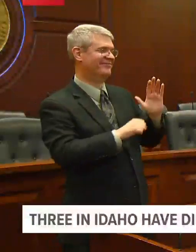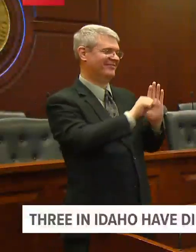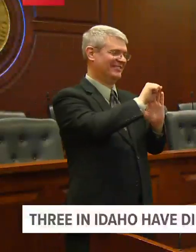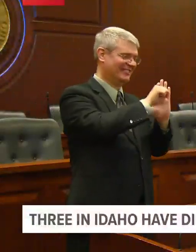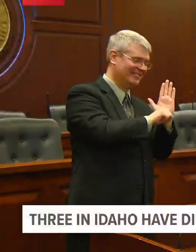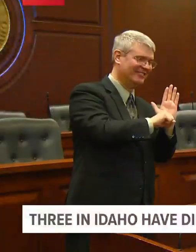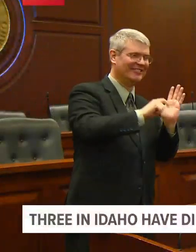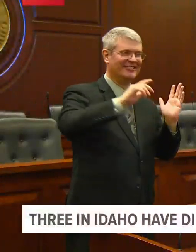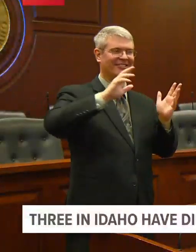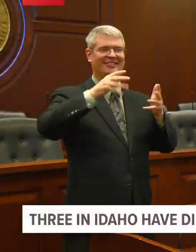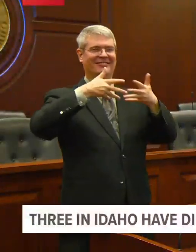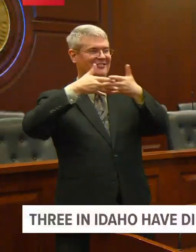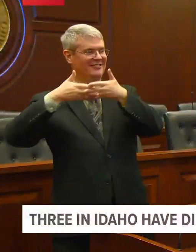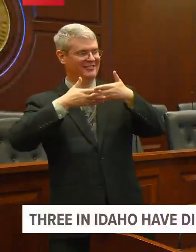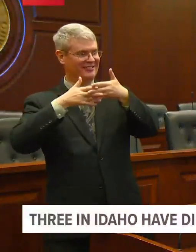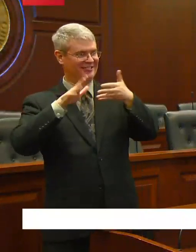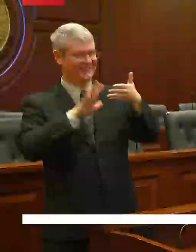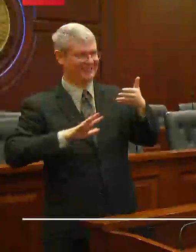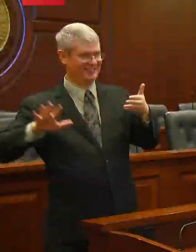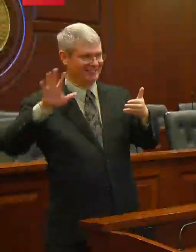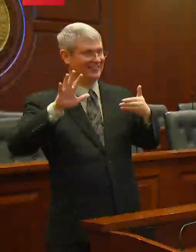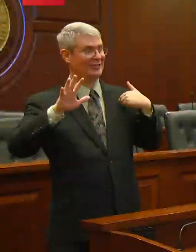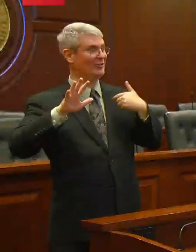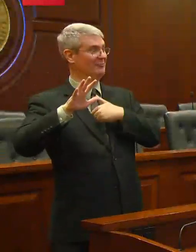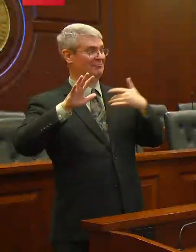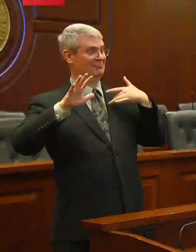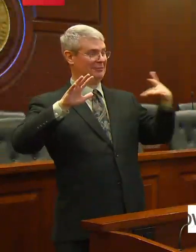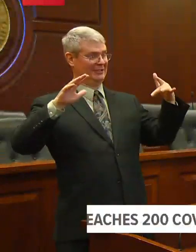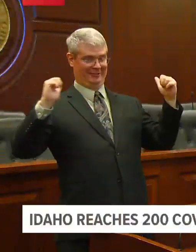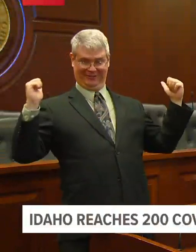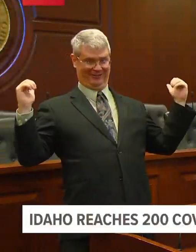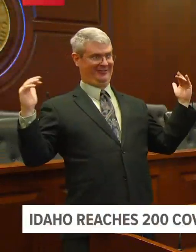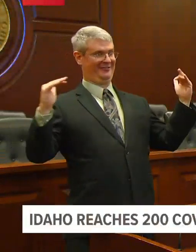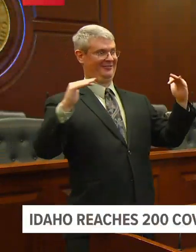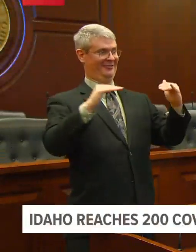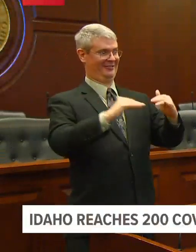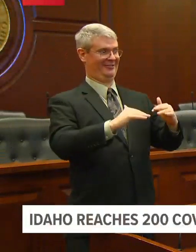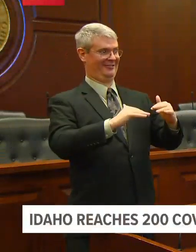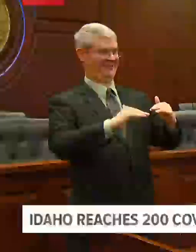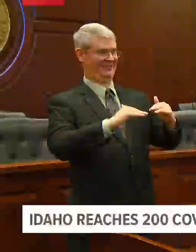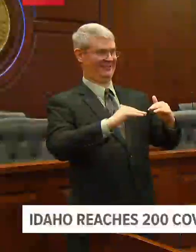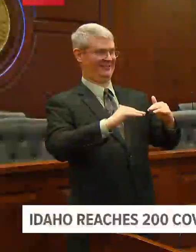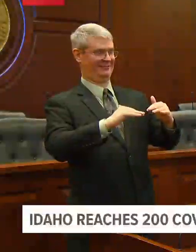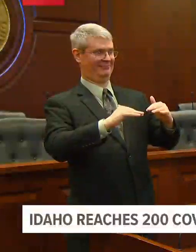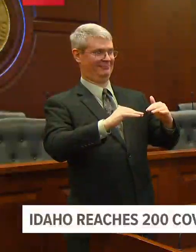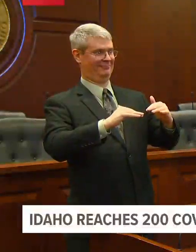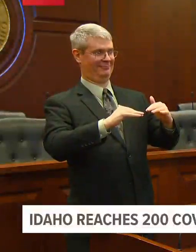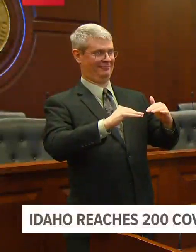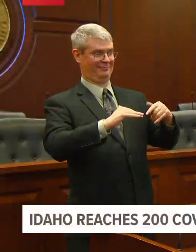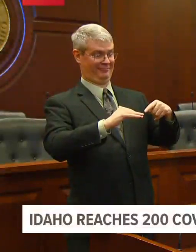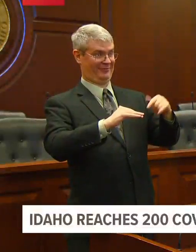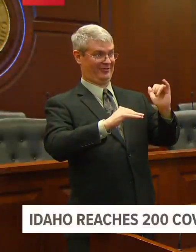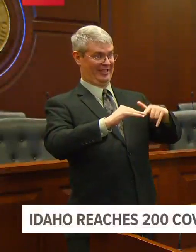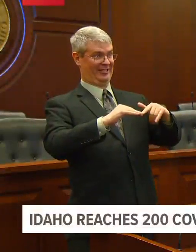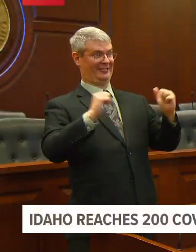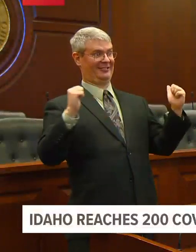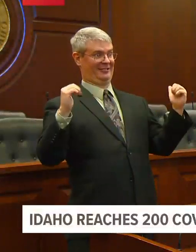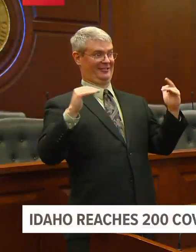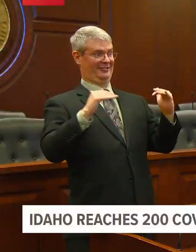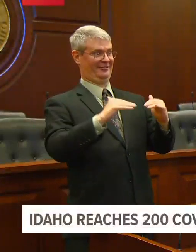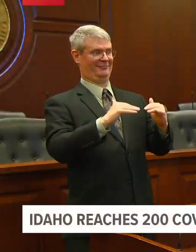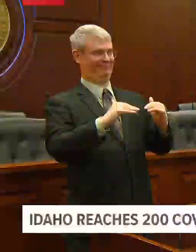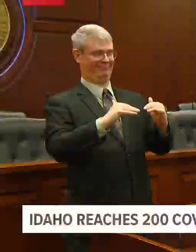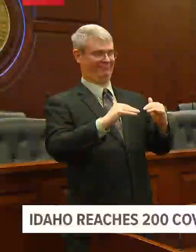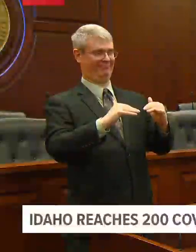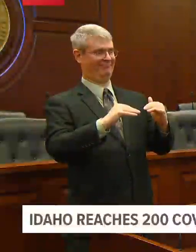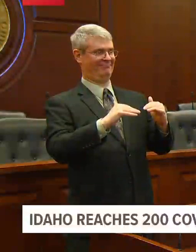rallies are discouraged and frankly in violation of this stay-home order for